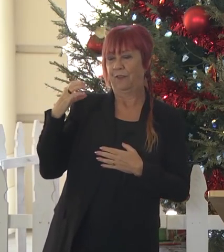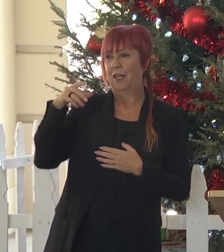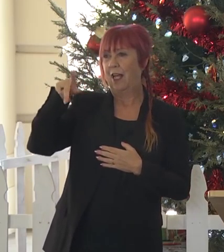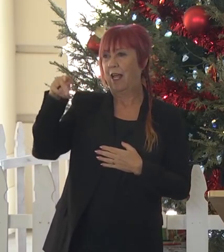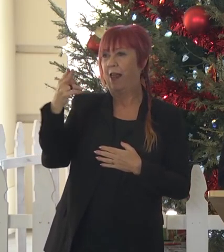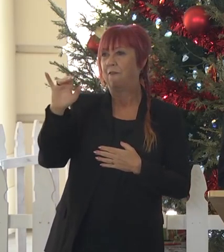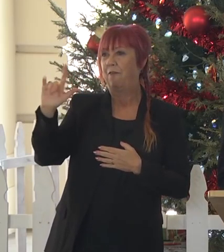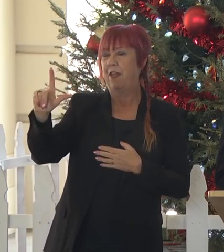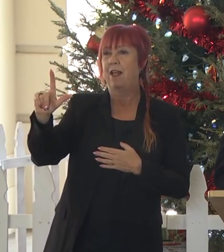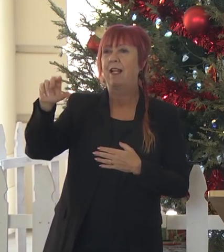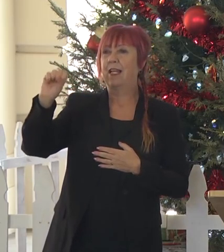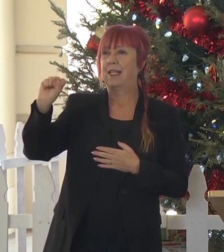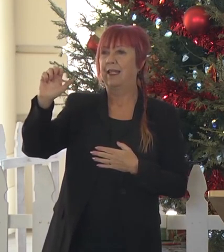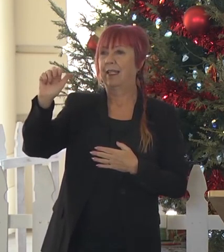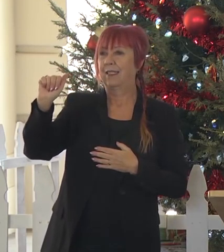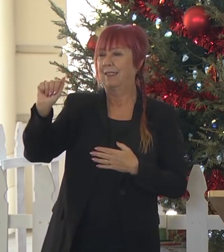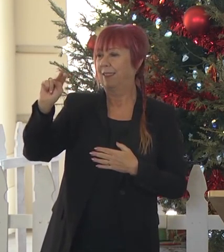Sanchez.